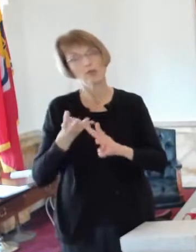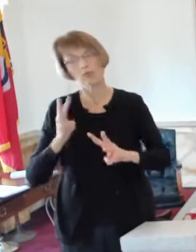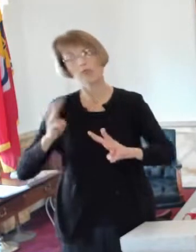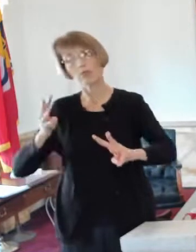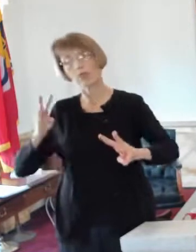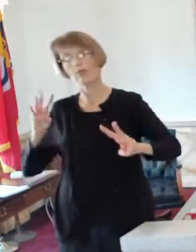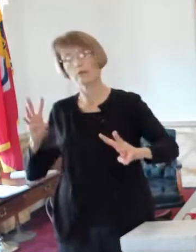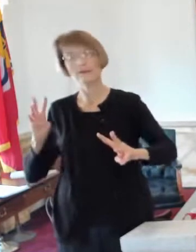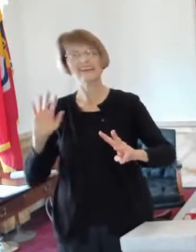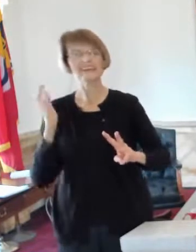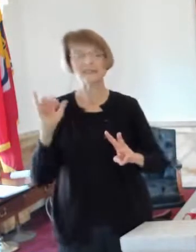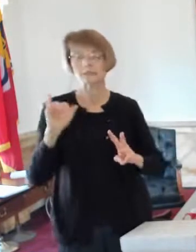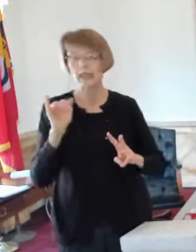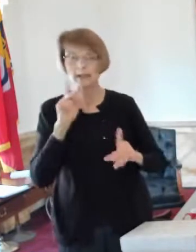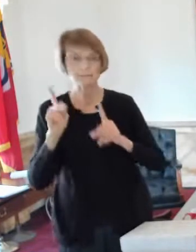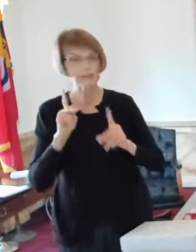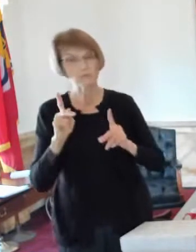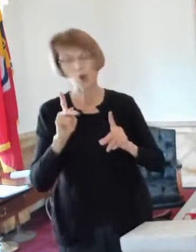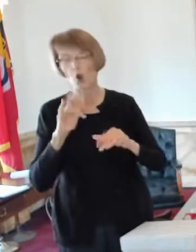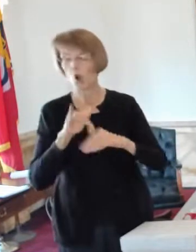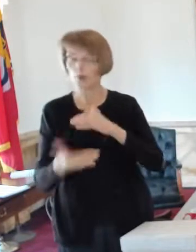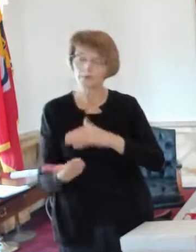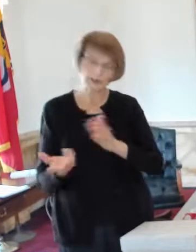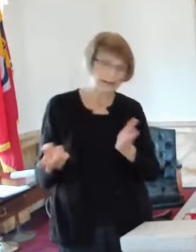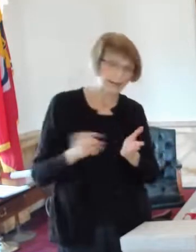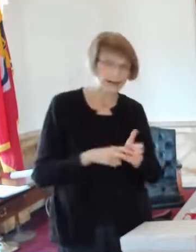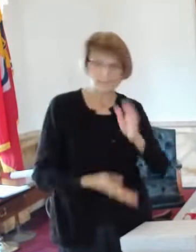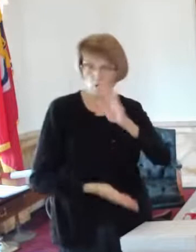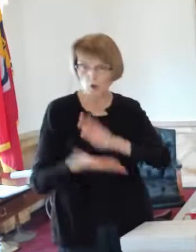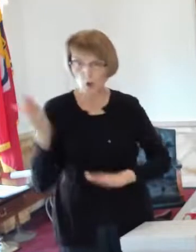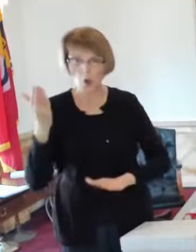the morning and they decide, well, let's go. And so the